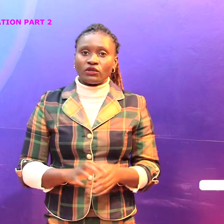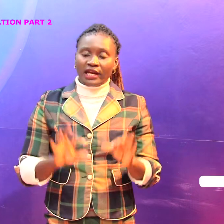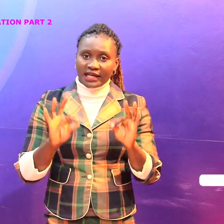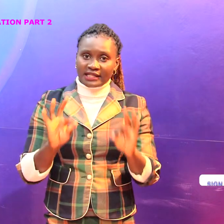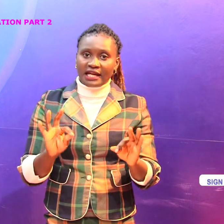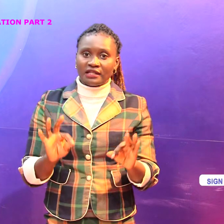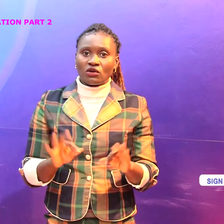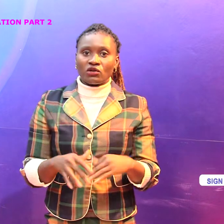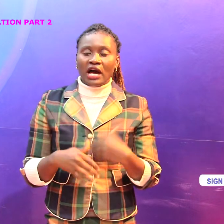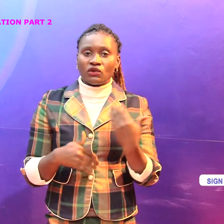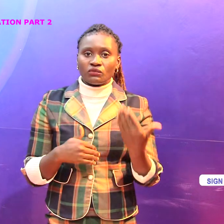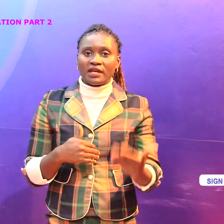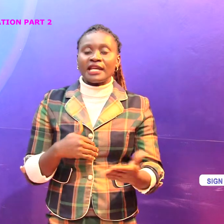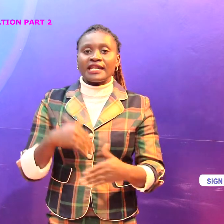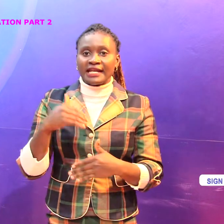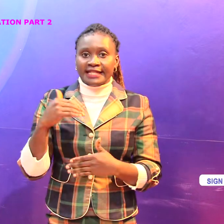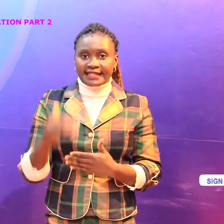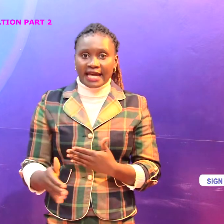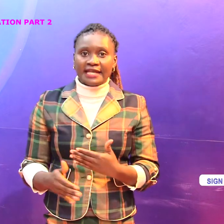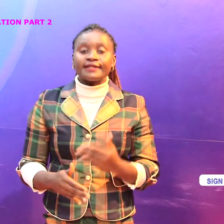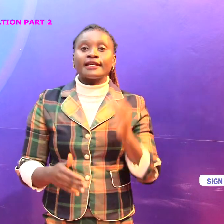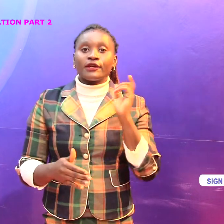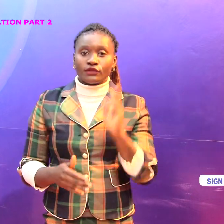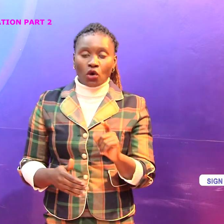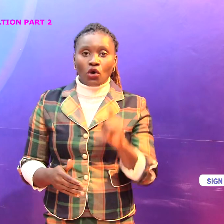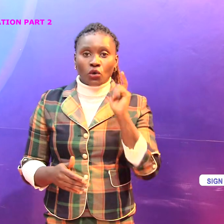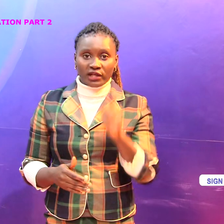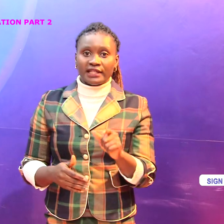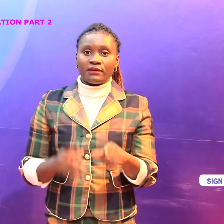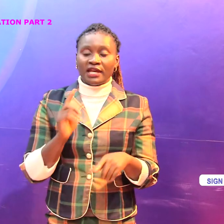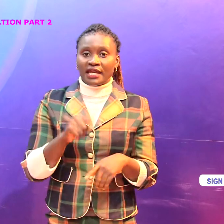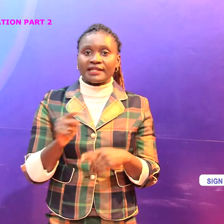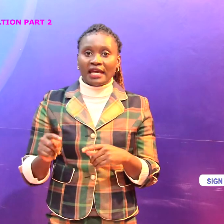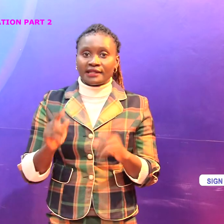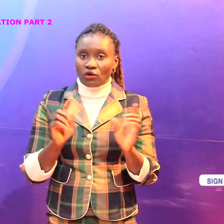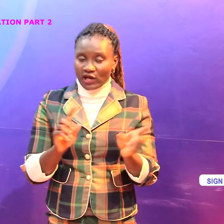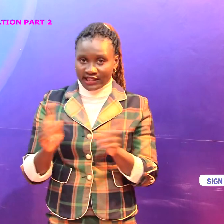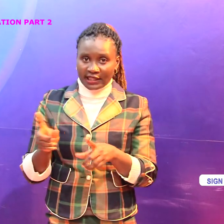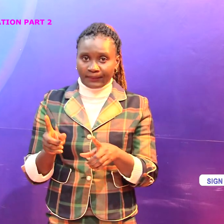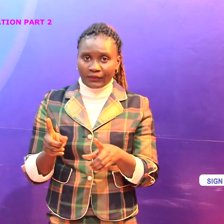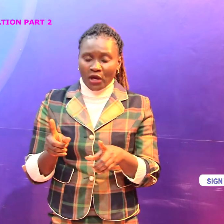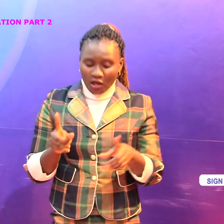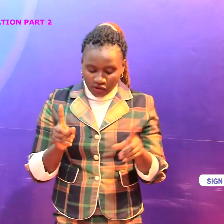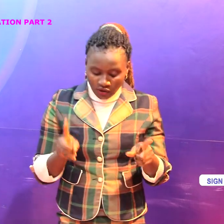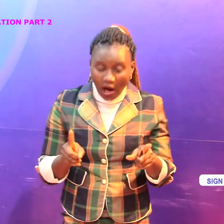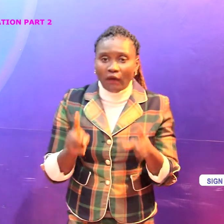you can understand on how to making the signs so correctly, making signs correctly. So our